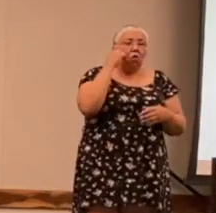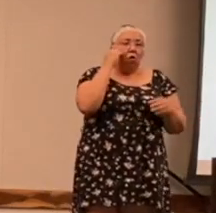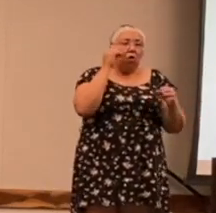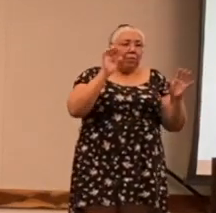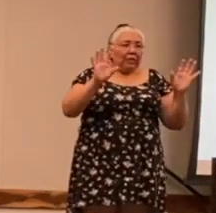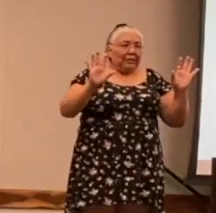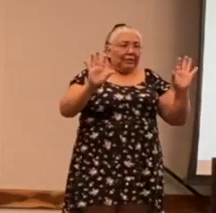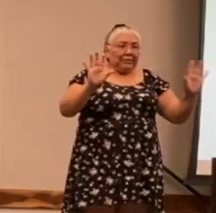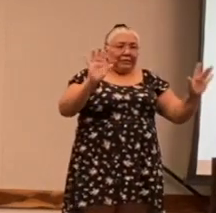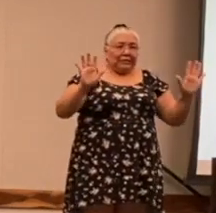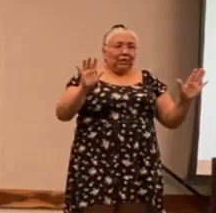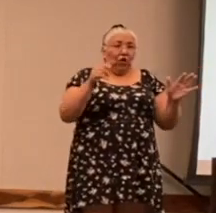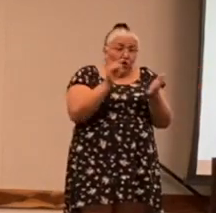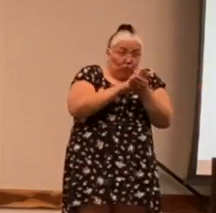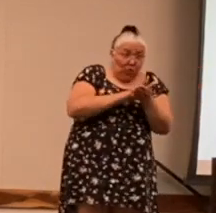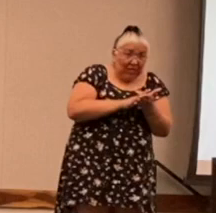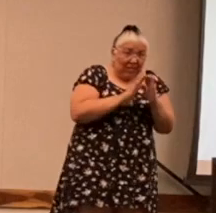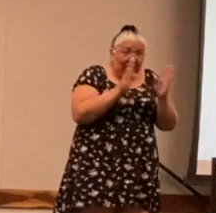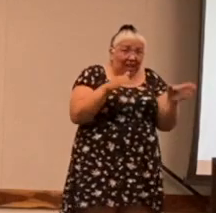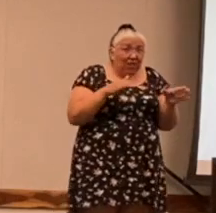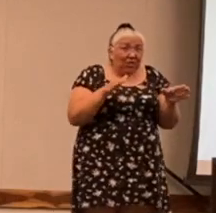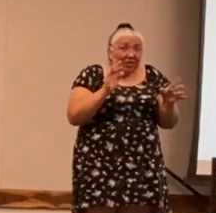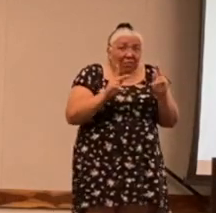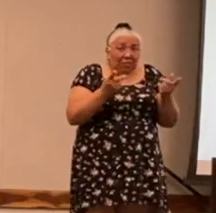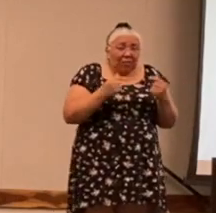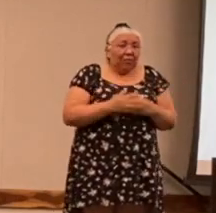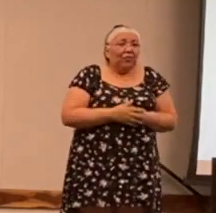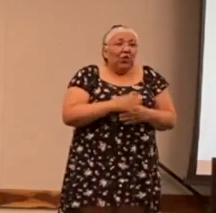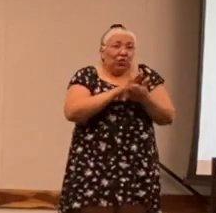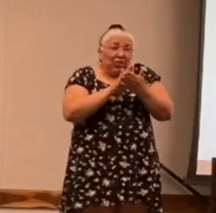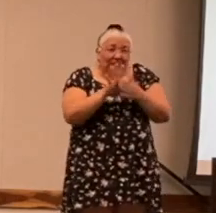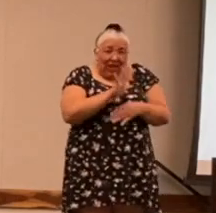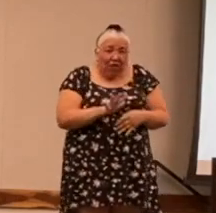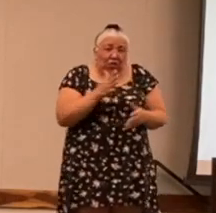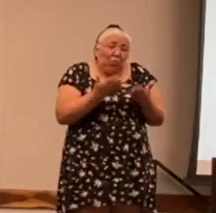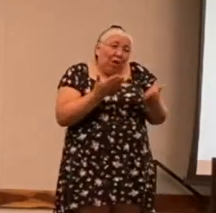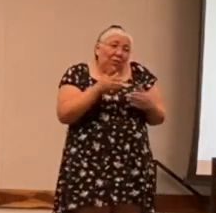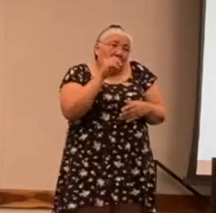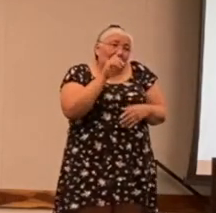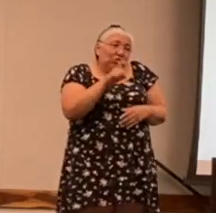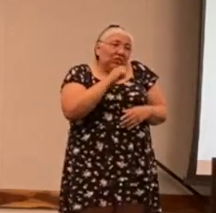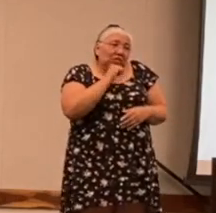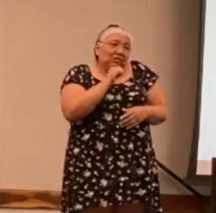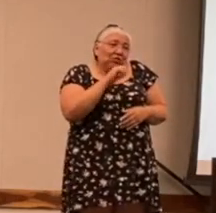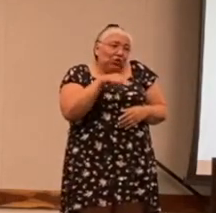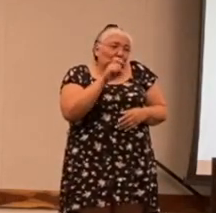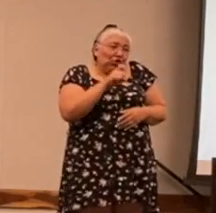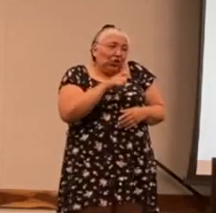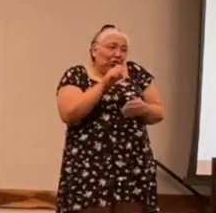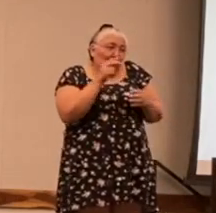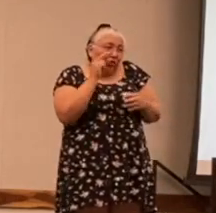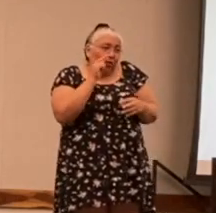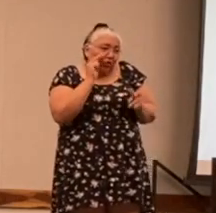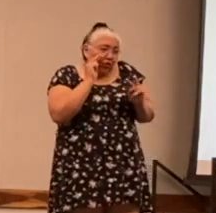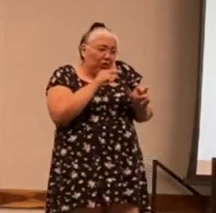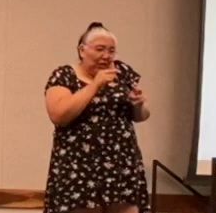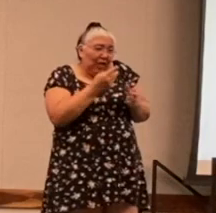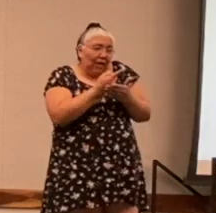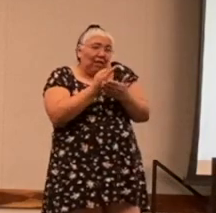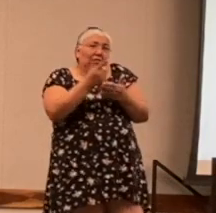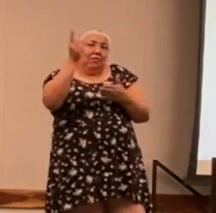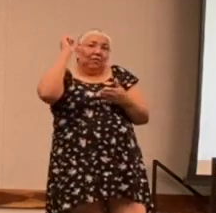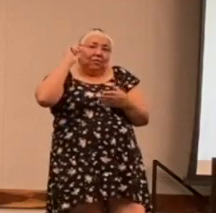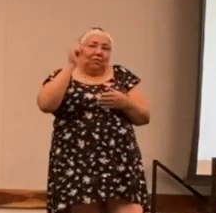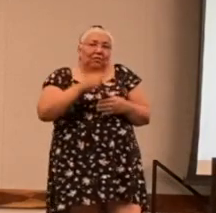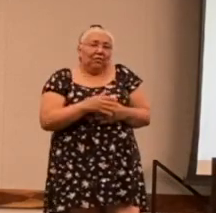people over, are you cleaning the house? Are you cleaning areas that you probably should have looked at a month ago? Like under the stairs? Why are they